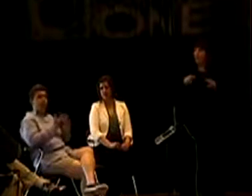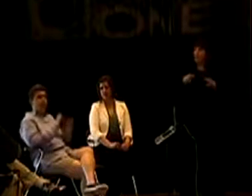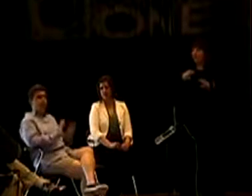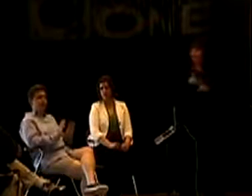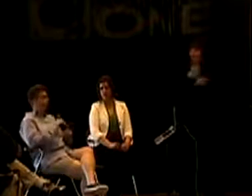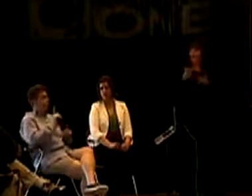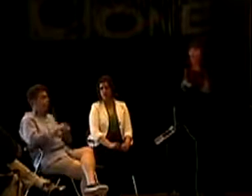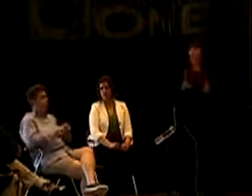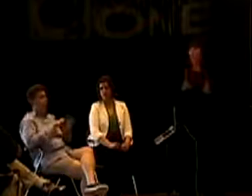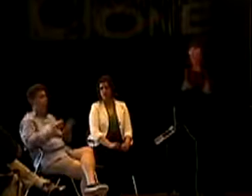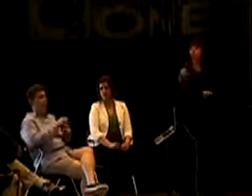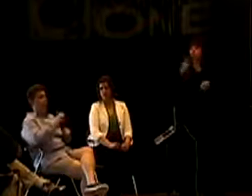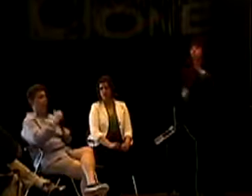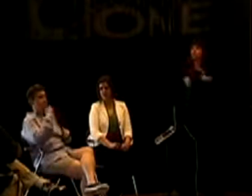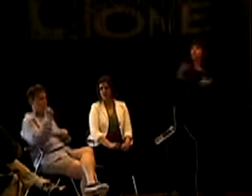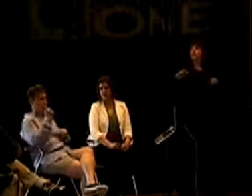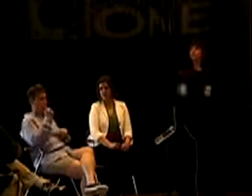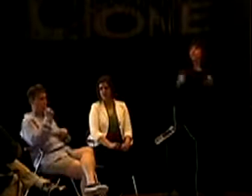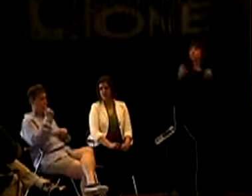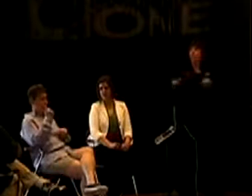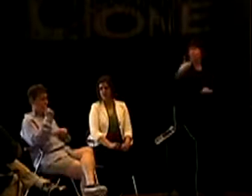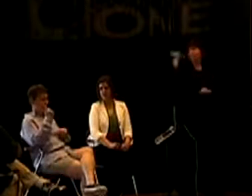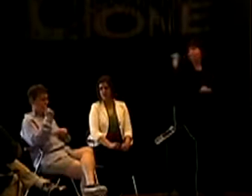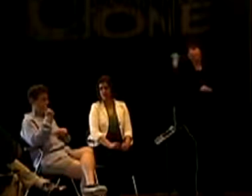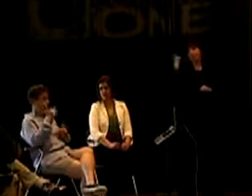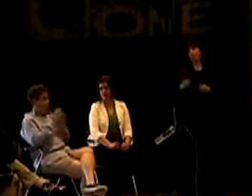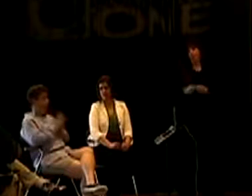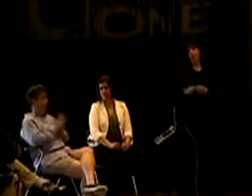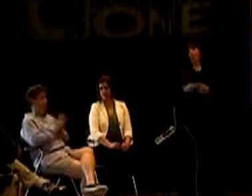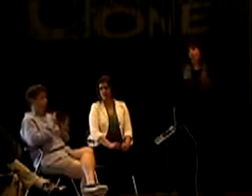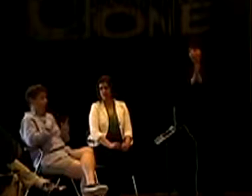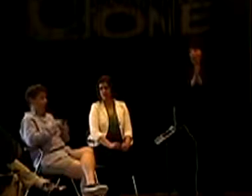you wrote this, the way that it was expressed, could not be done any better.